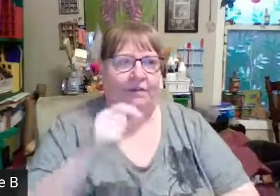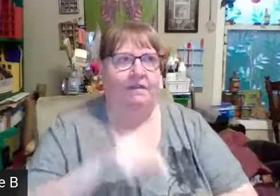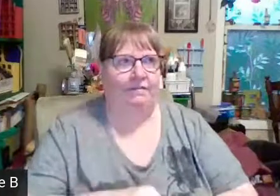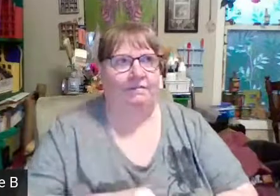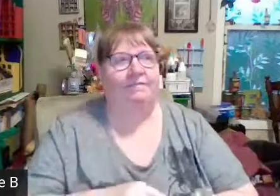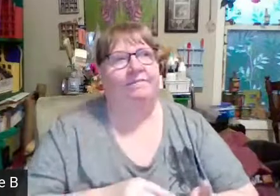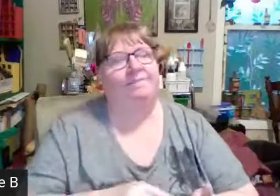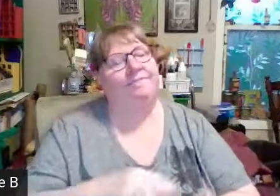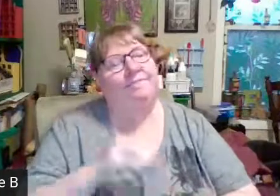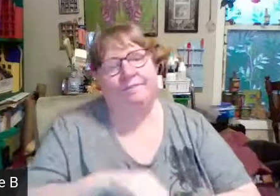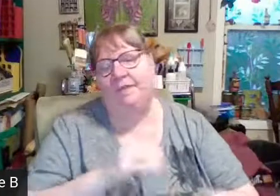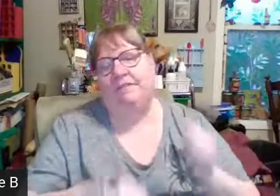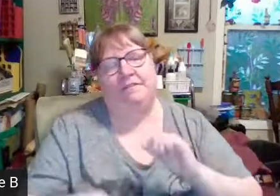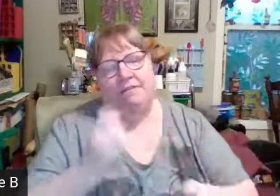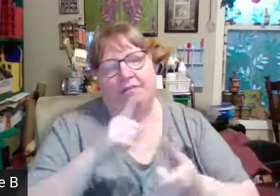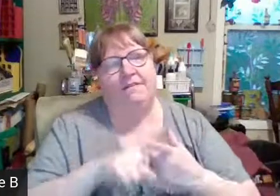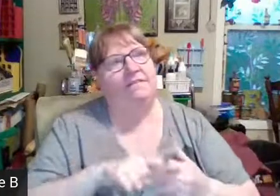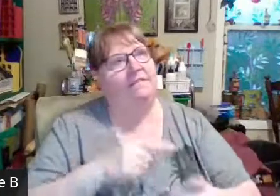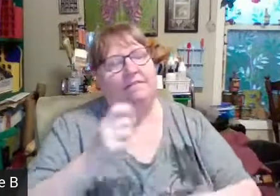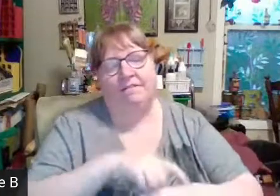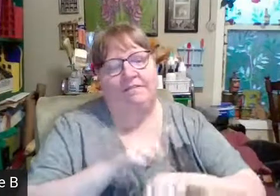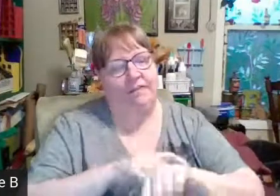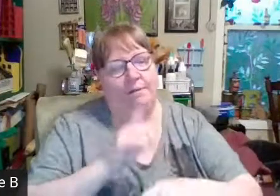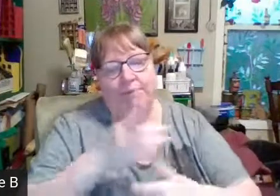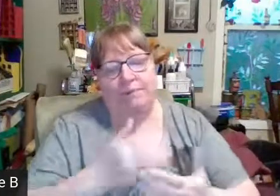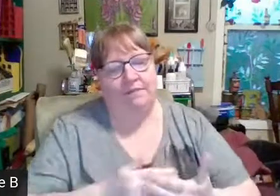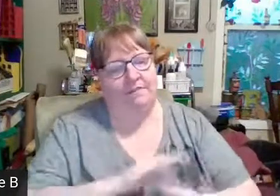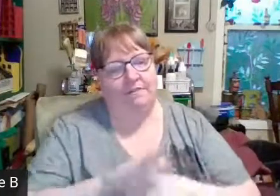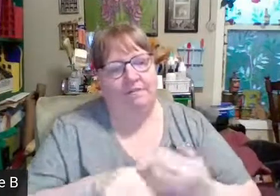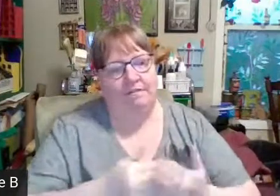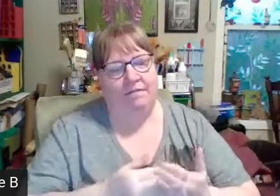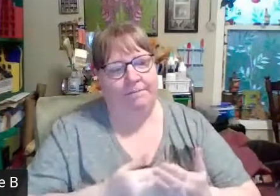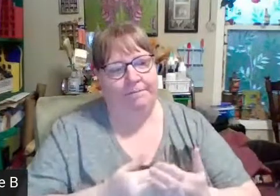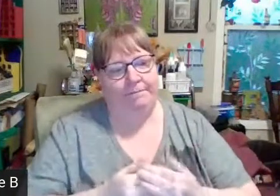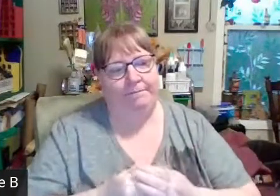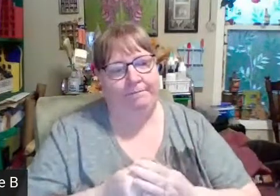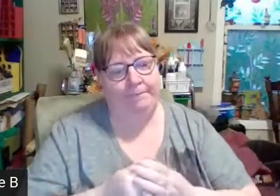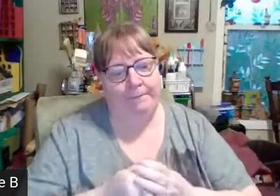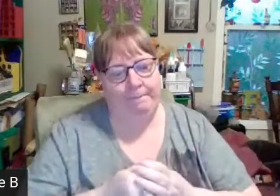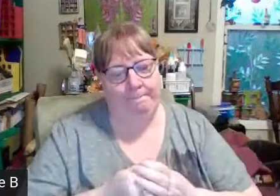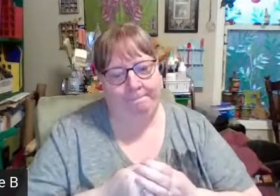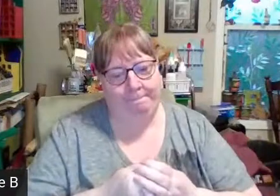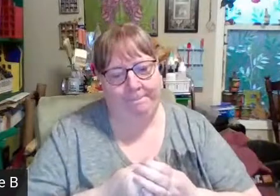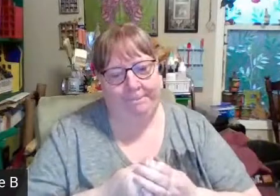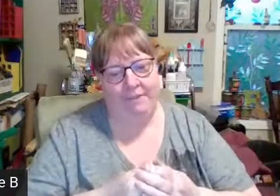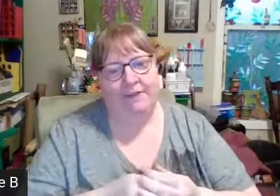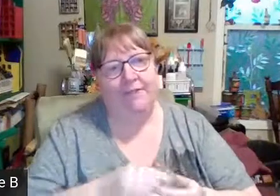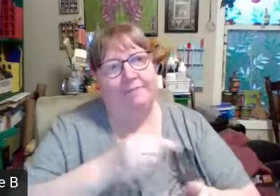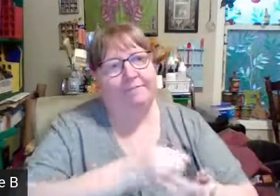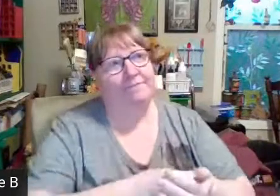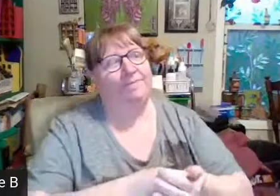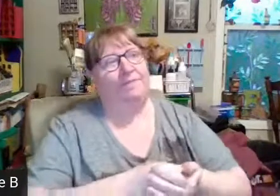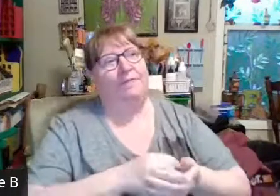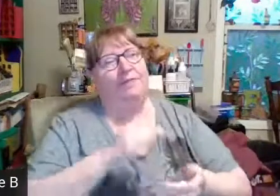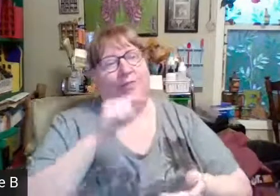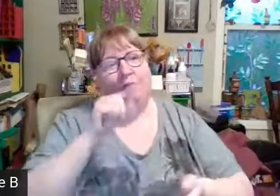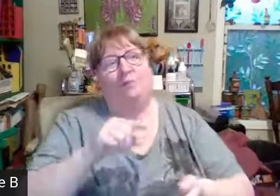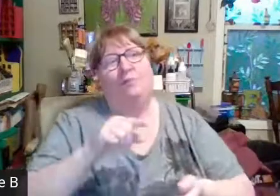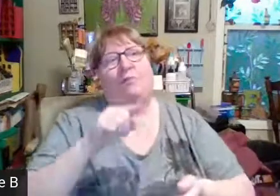time, that's cool. But, you know, if it's something you use a lot of, like glue, I don't know about anybody else, but I could go through a glue stick